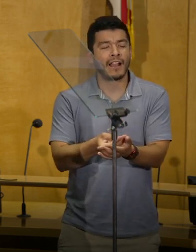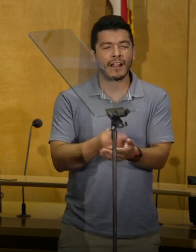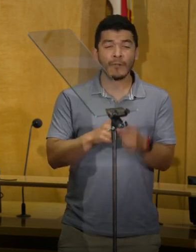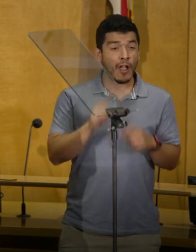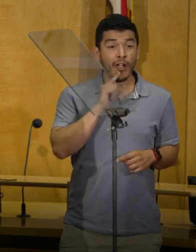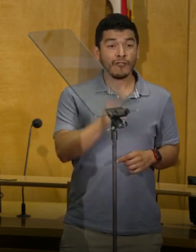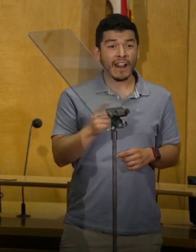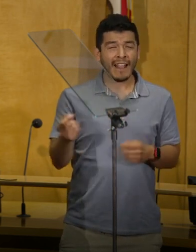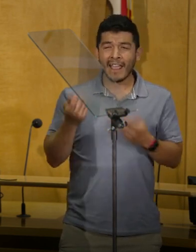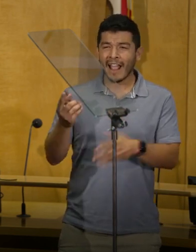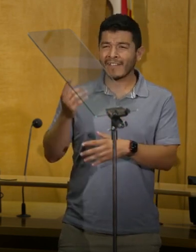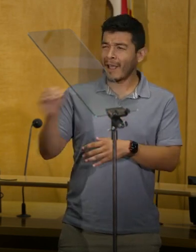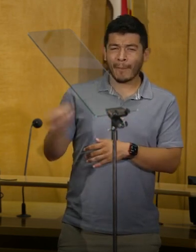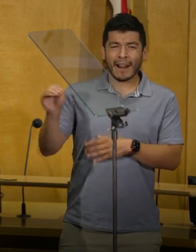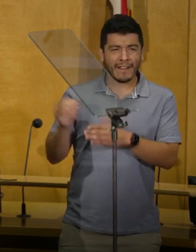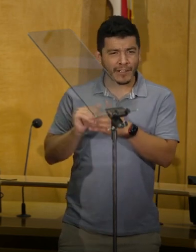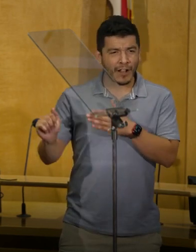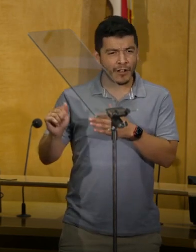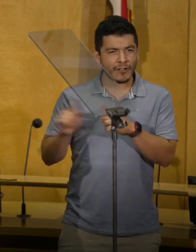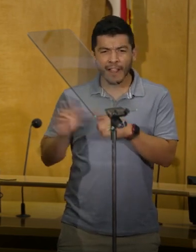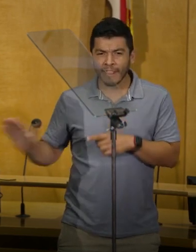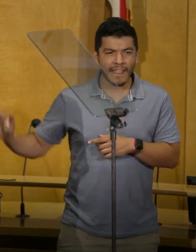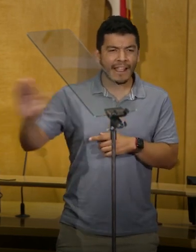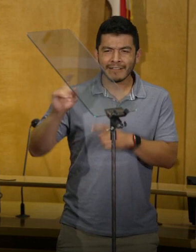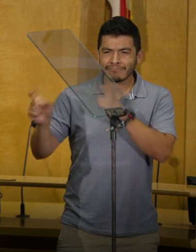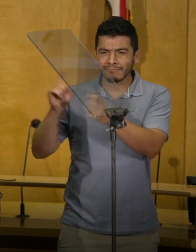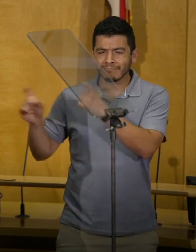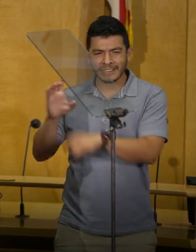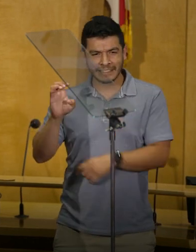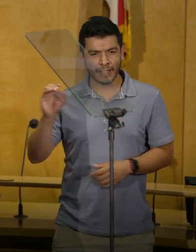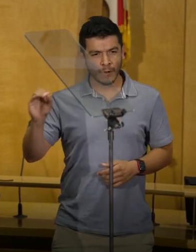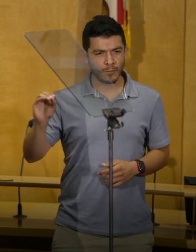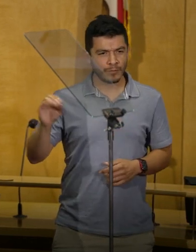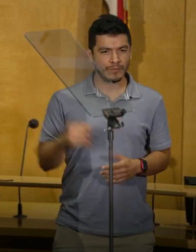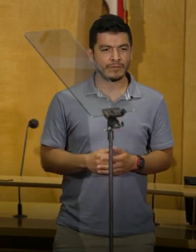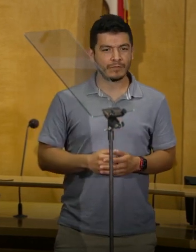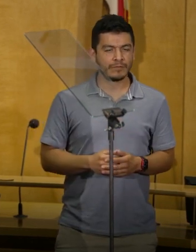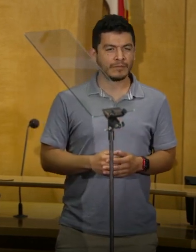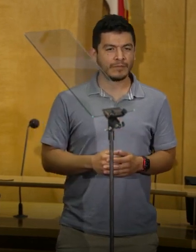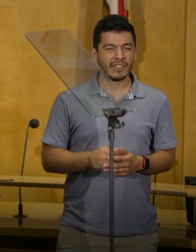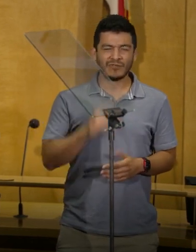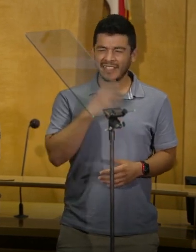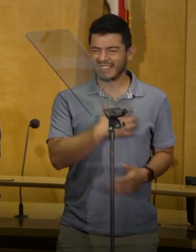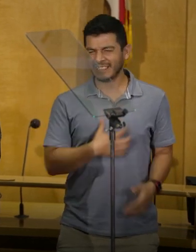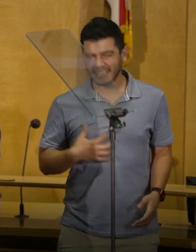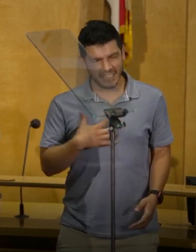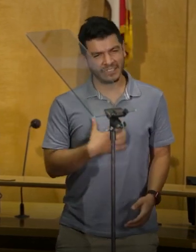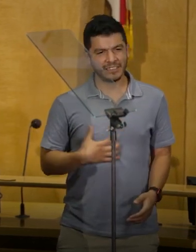right when giving hundreds of millions of dollars to their CEOs. It is